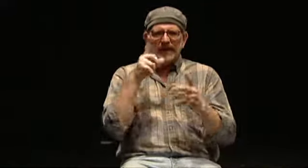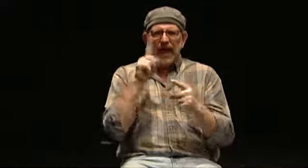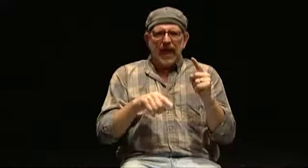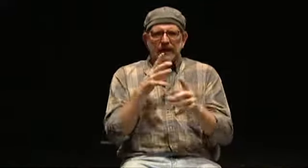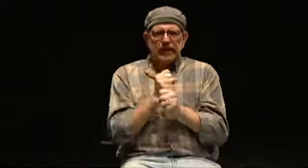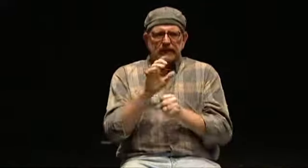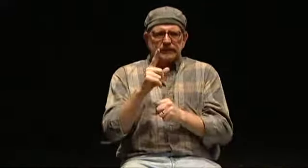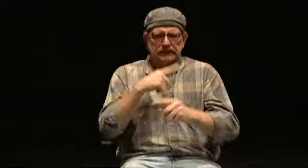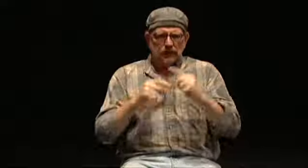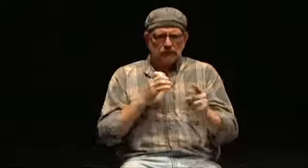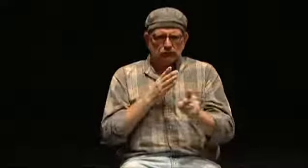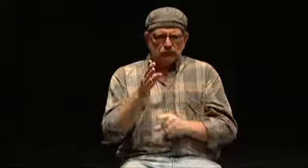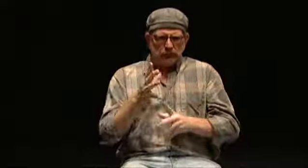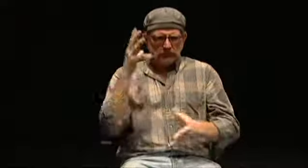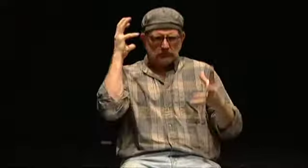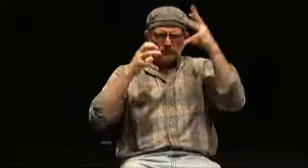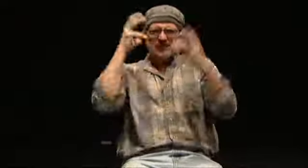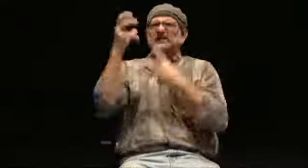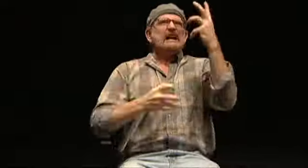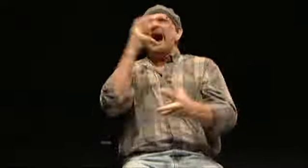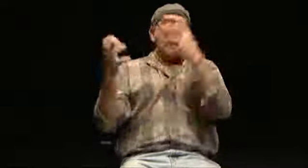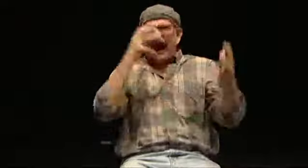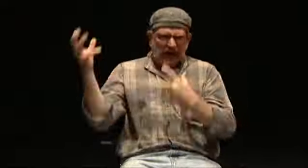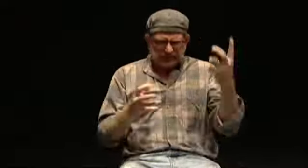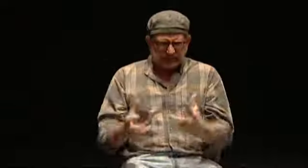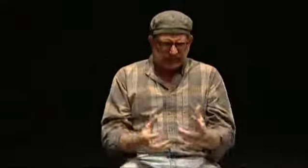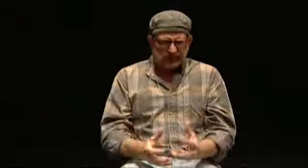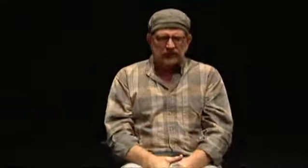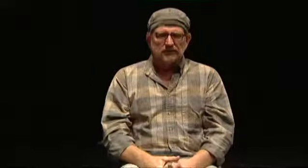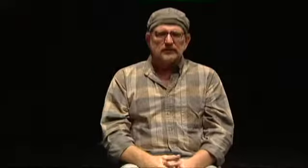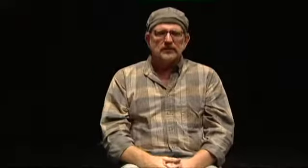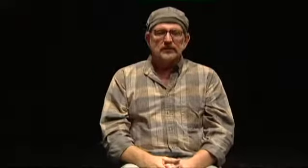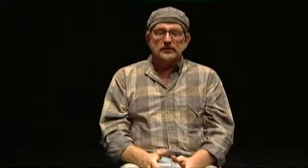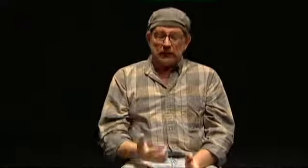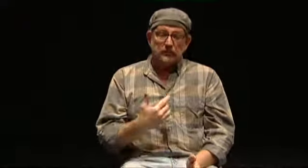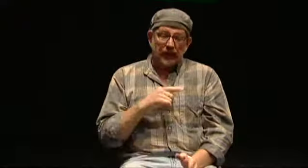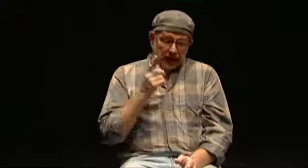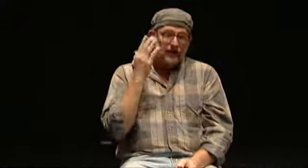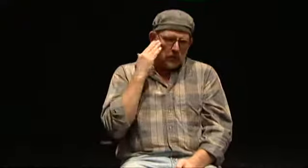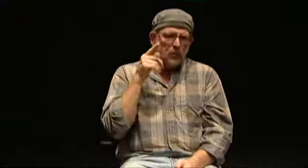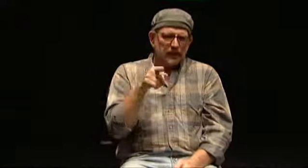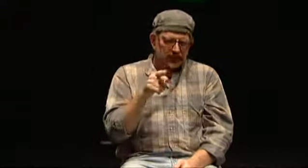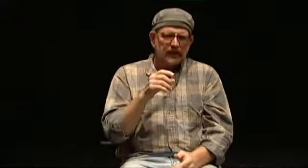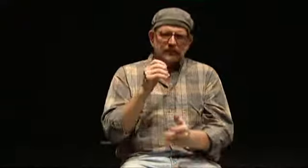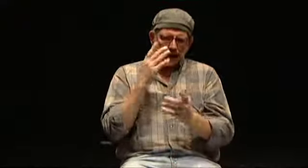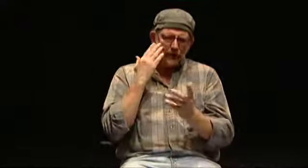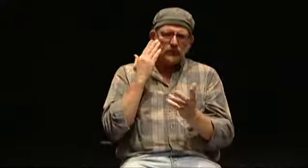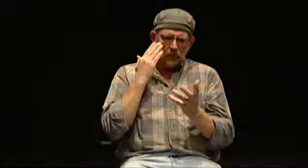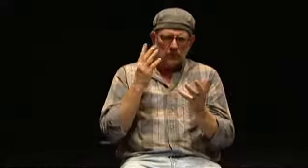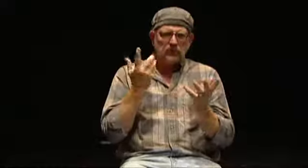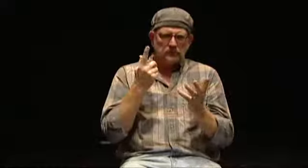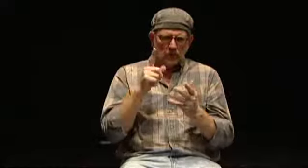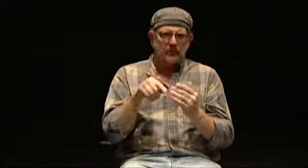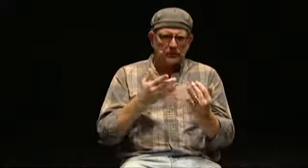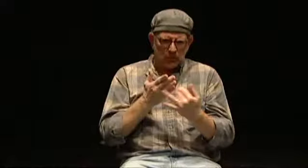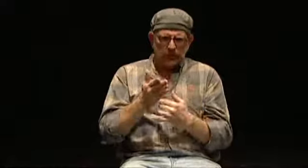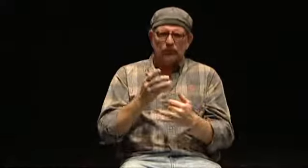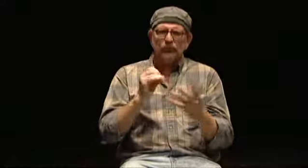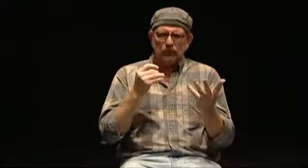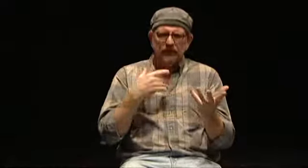So he can't get his sign straight. You know, he's just so upset. But I know him and what he's